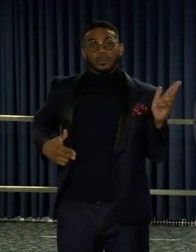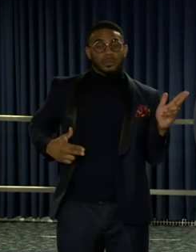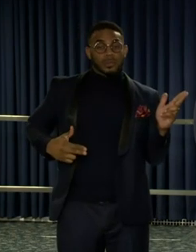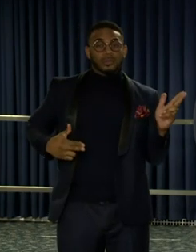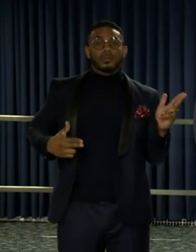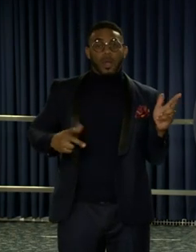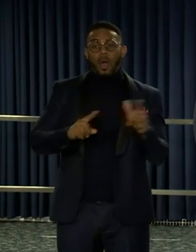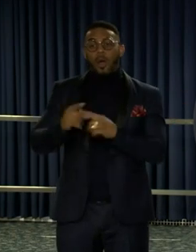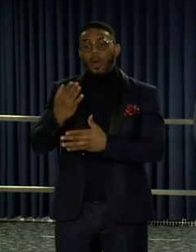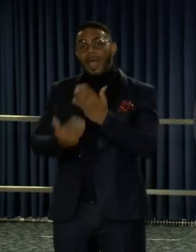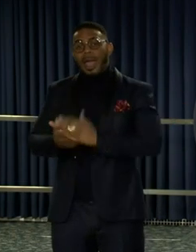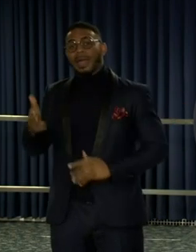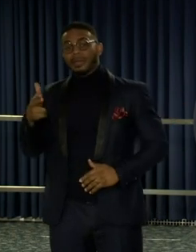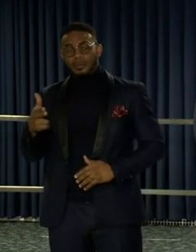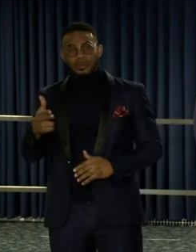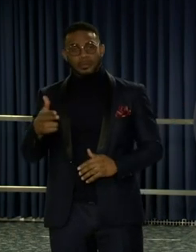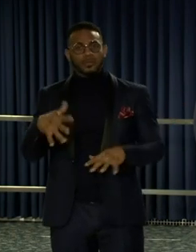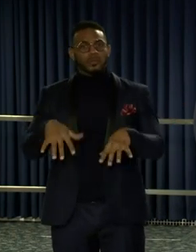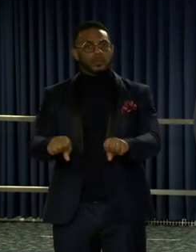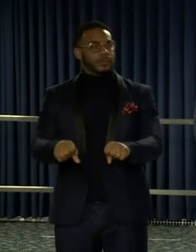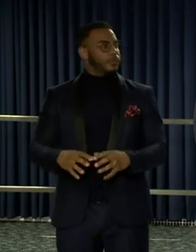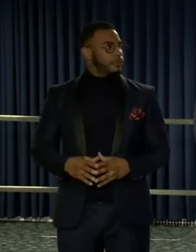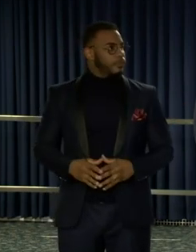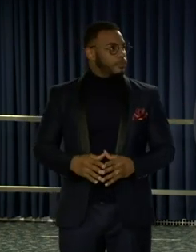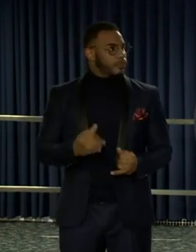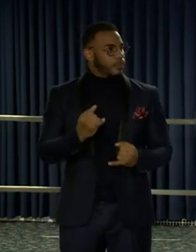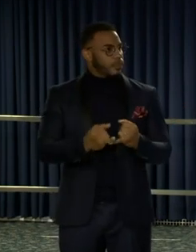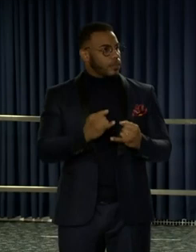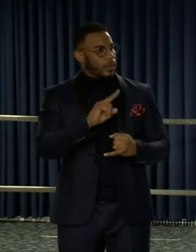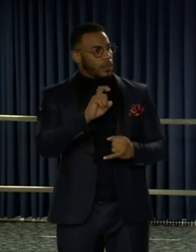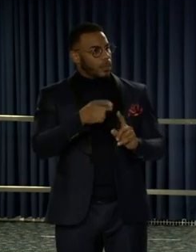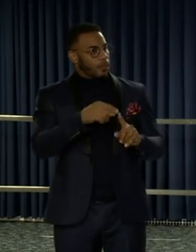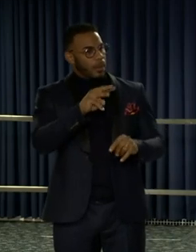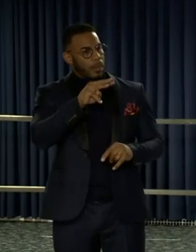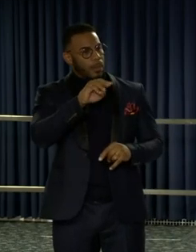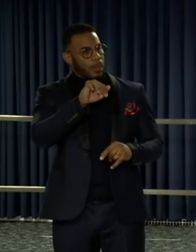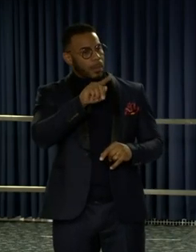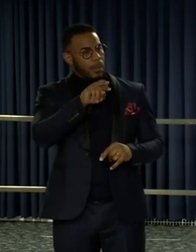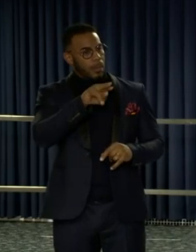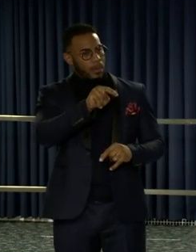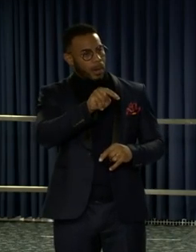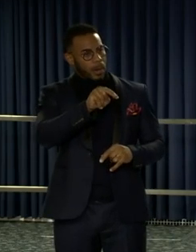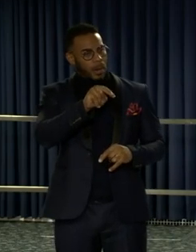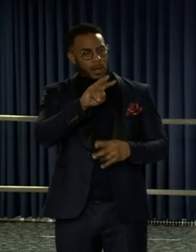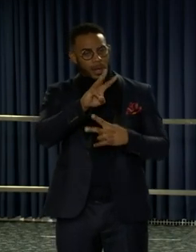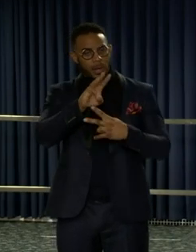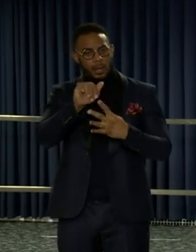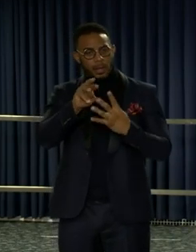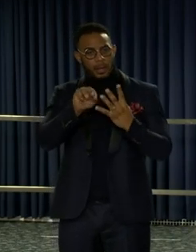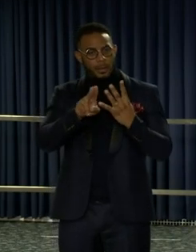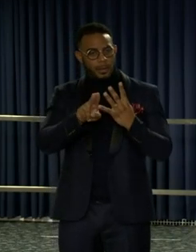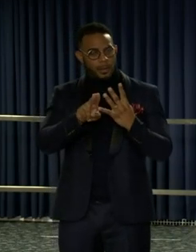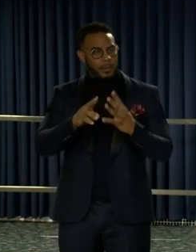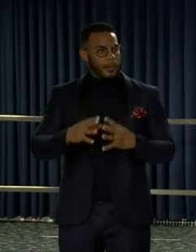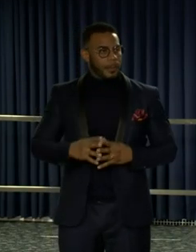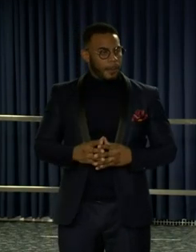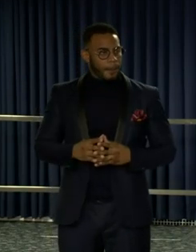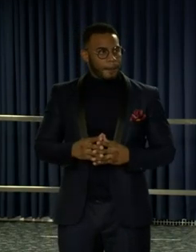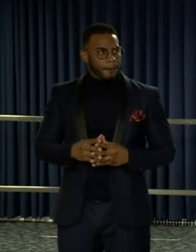recovered, as well as handguns. Final for Martin, WAMU. Okay, last question, Martin, WAMU.